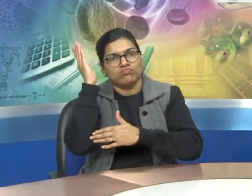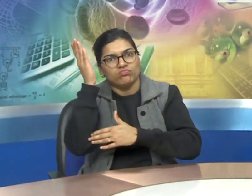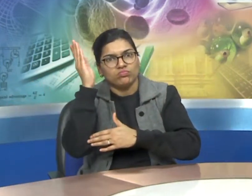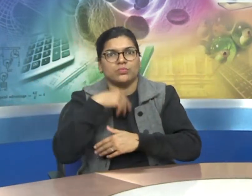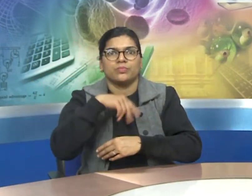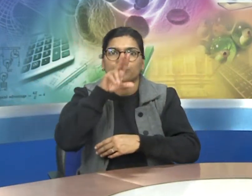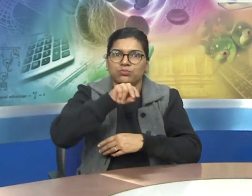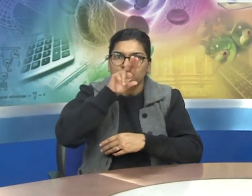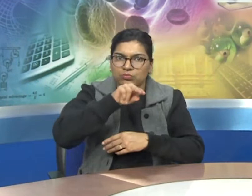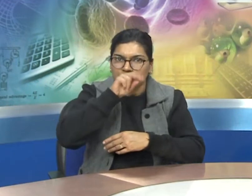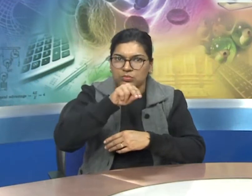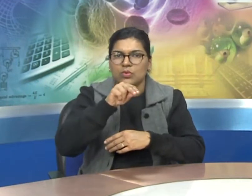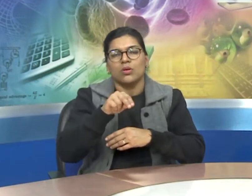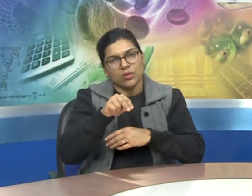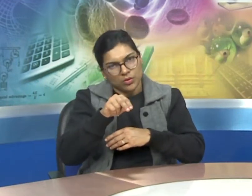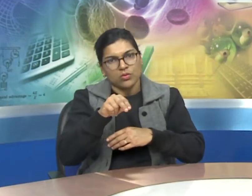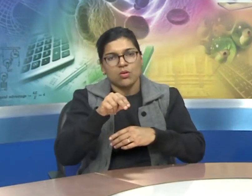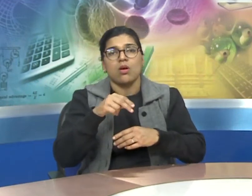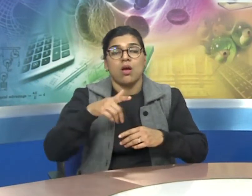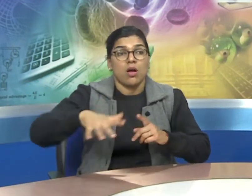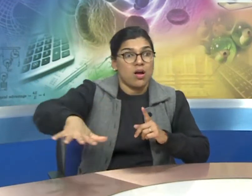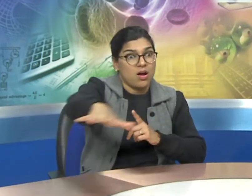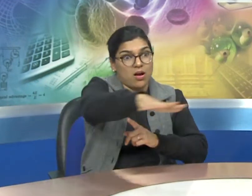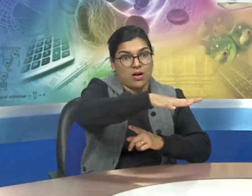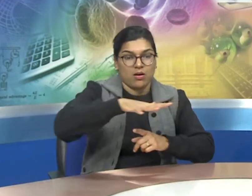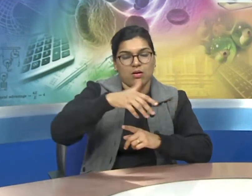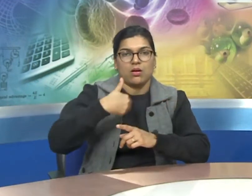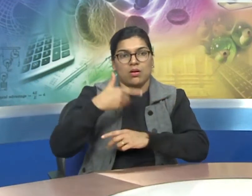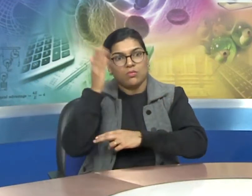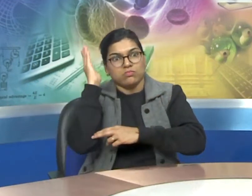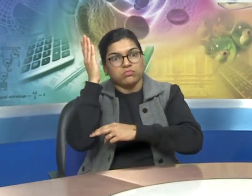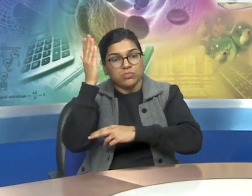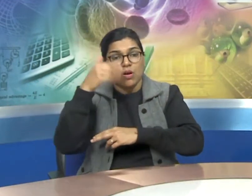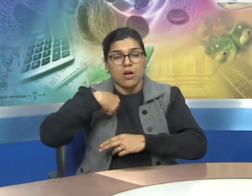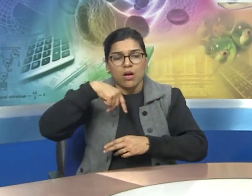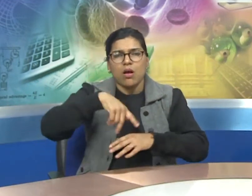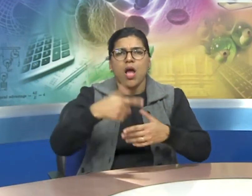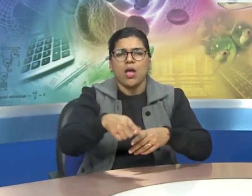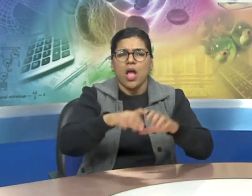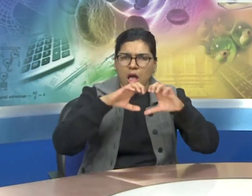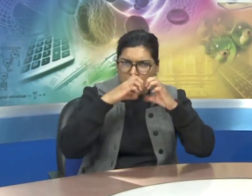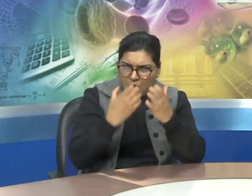Lecture can be given to any group, whether it is a small group or a large group.